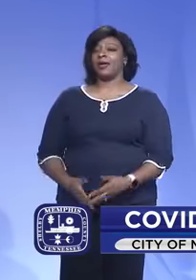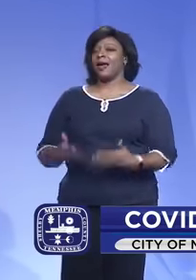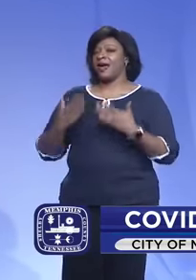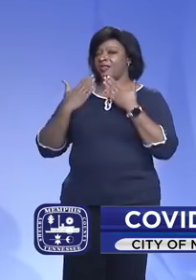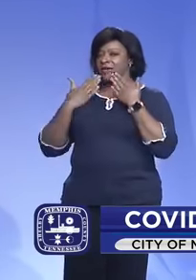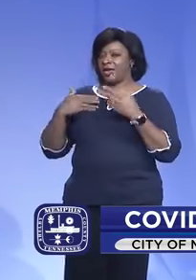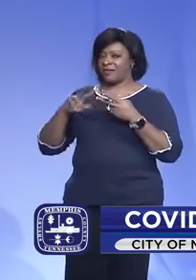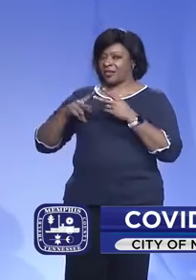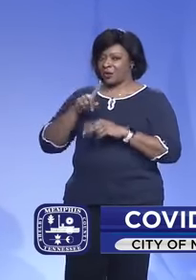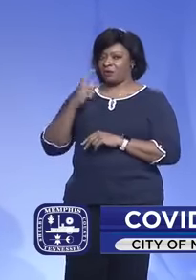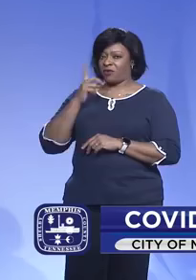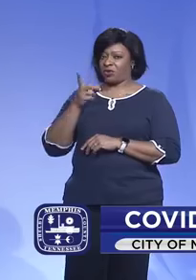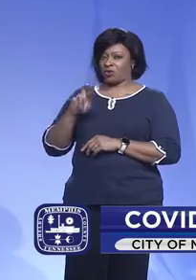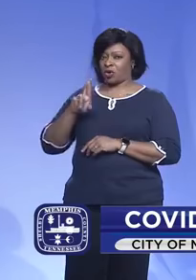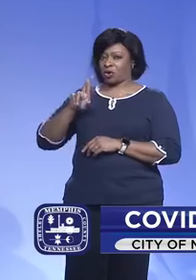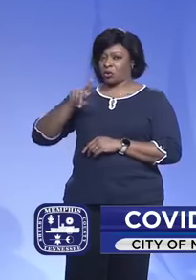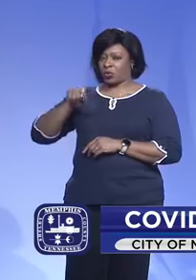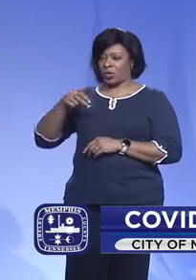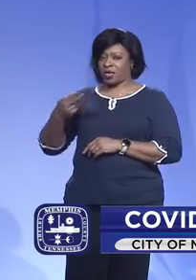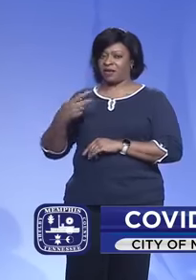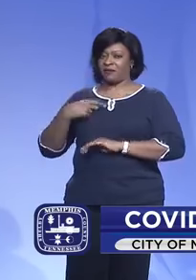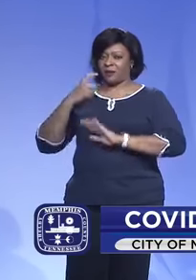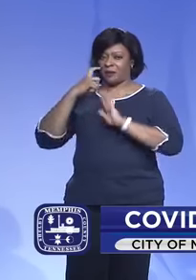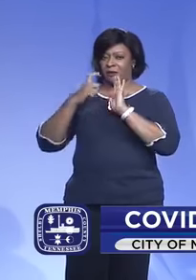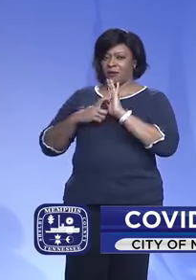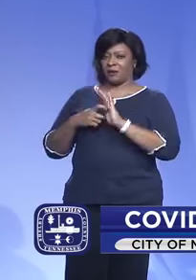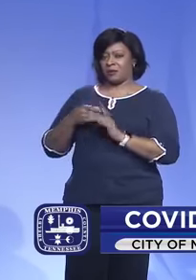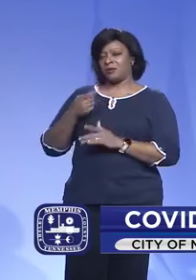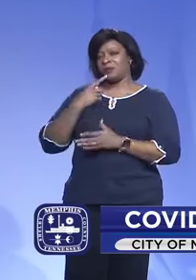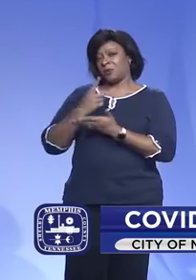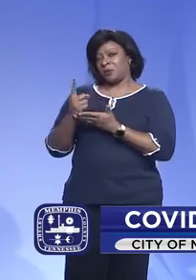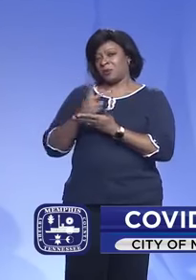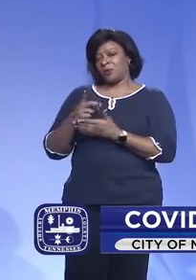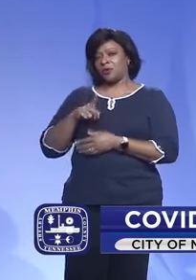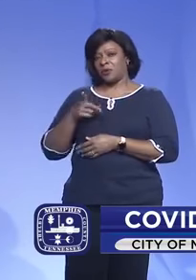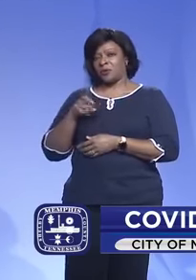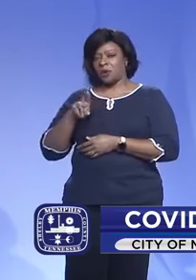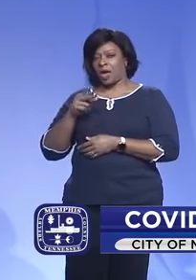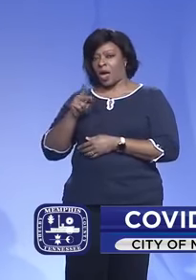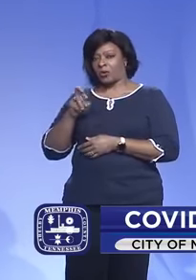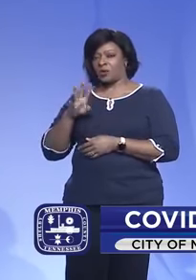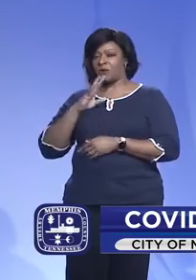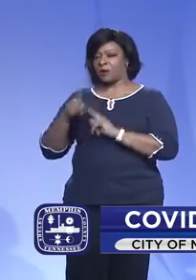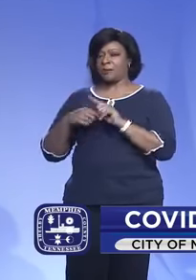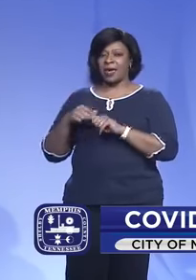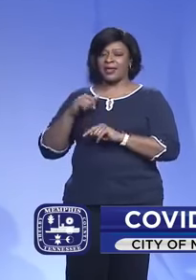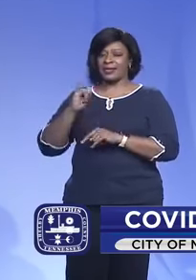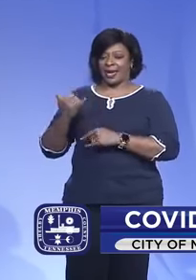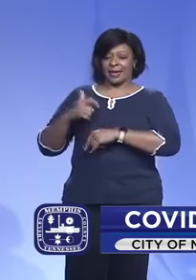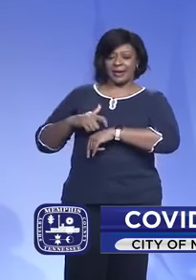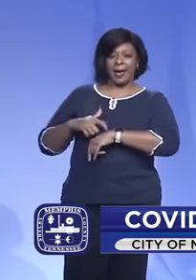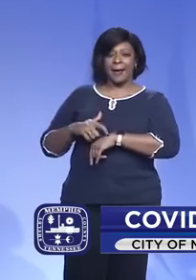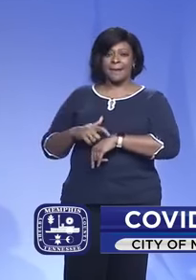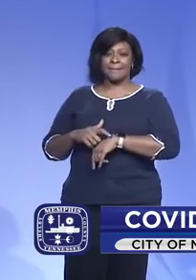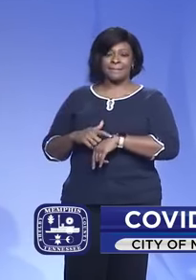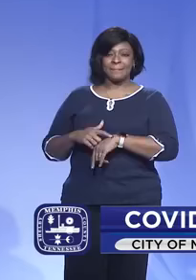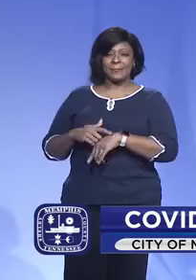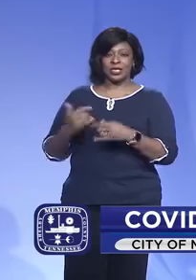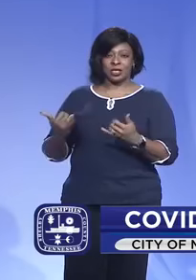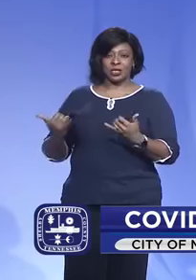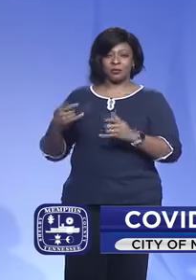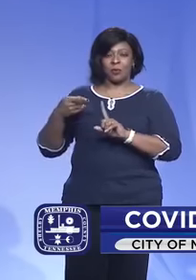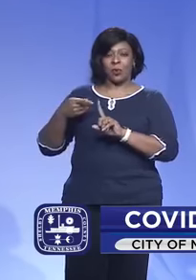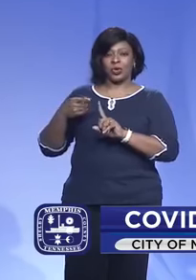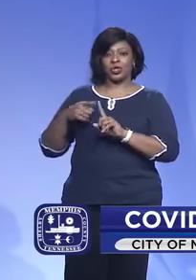as a follow-up for Dr. Randolph, I know in recent weeks you and Dr. Haushalter have talked about it's not time to, at this point,